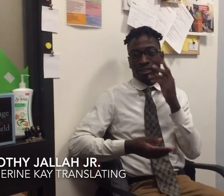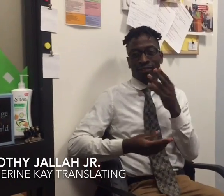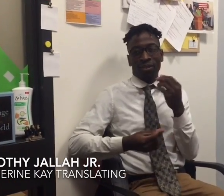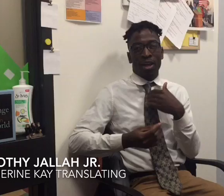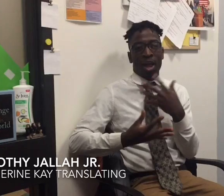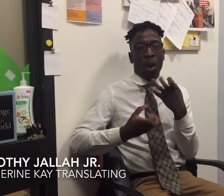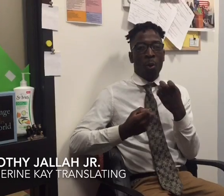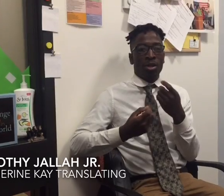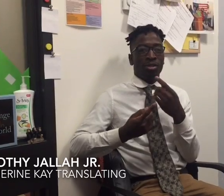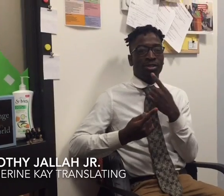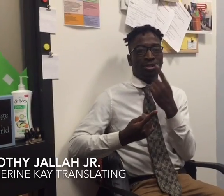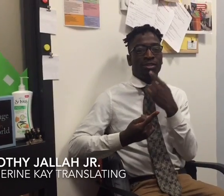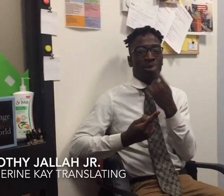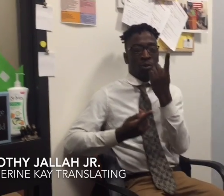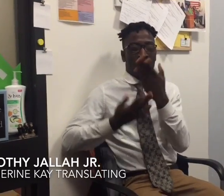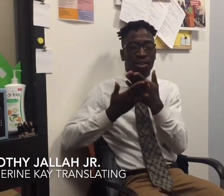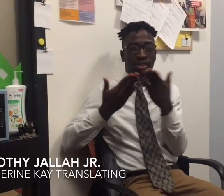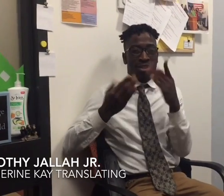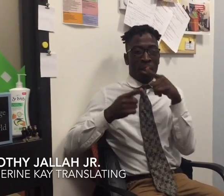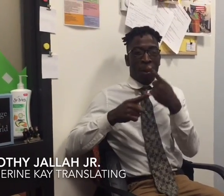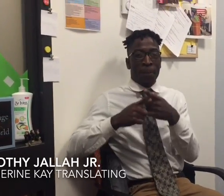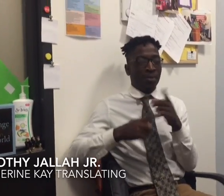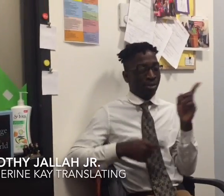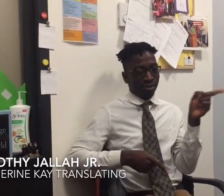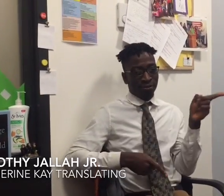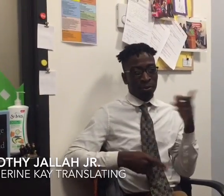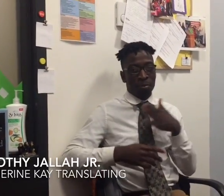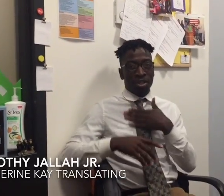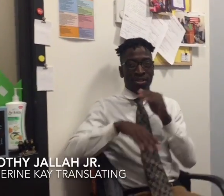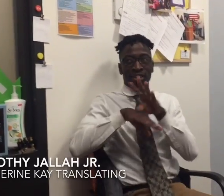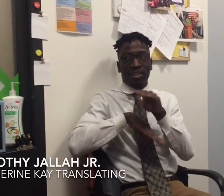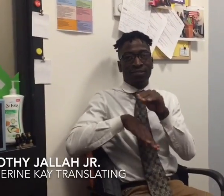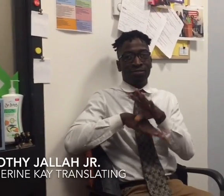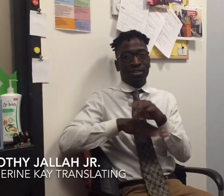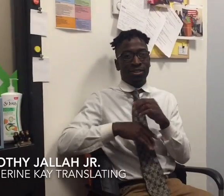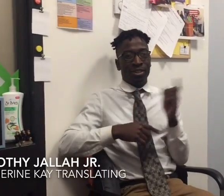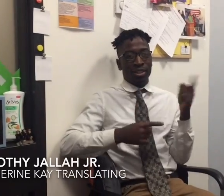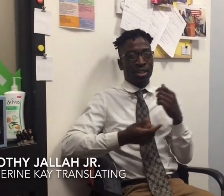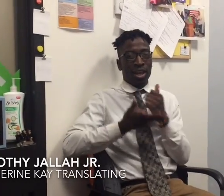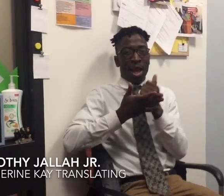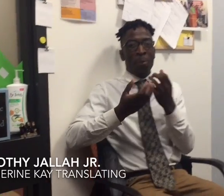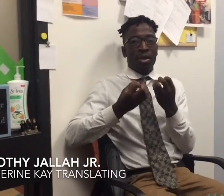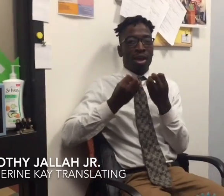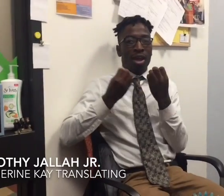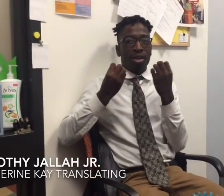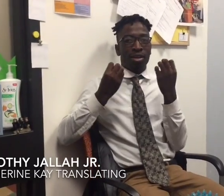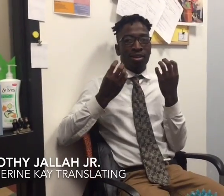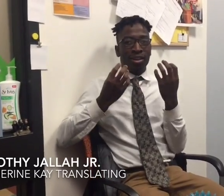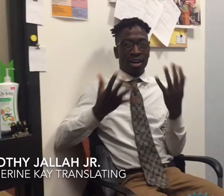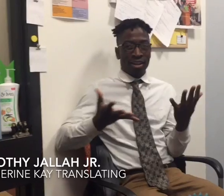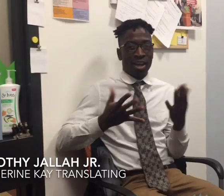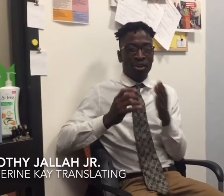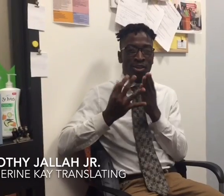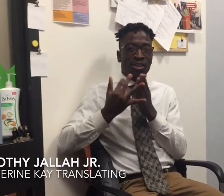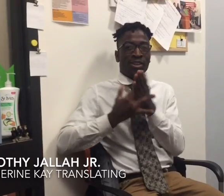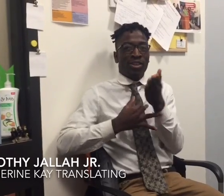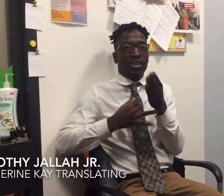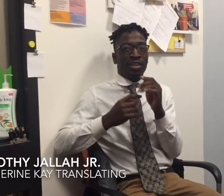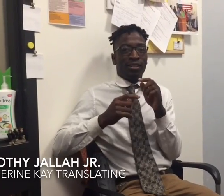of the Best. And I'm just going to tell you a things about my counselor, Joseph. He's helped me so